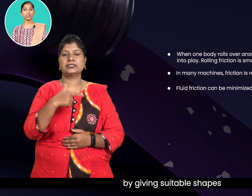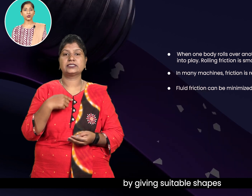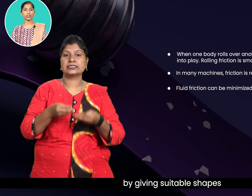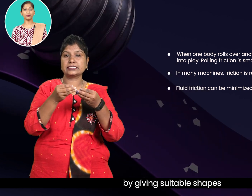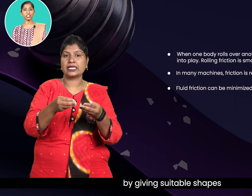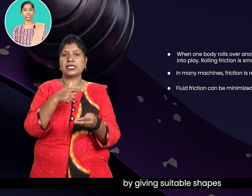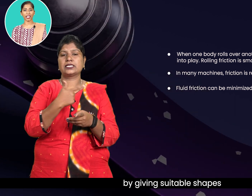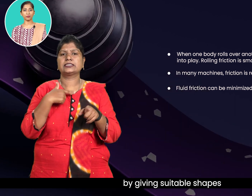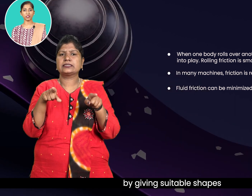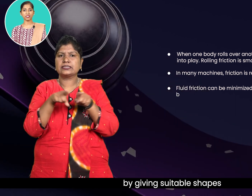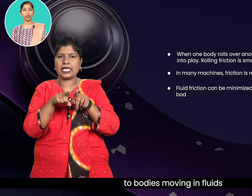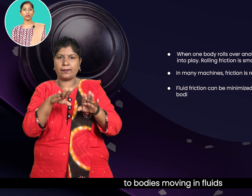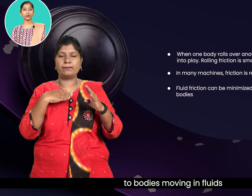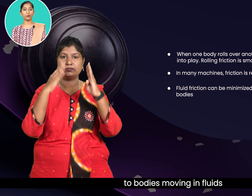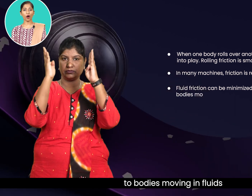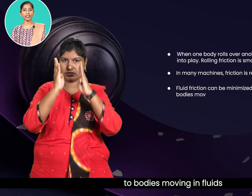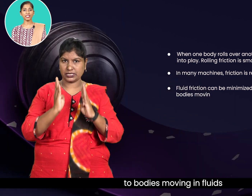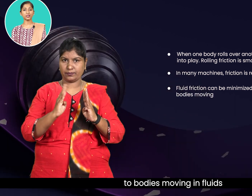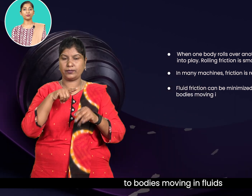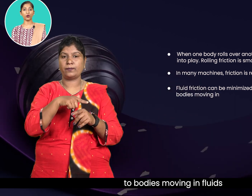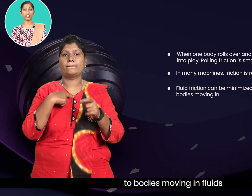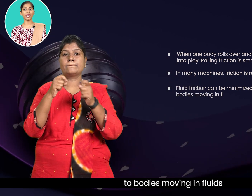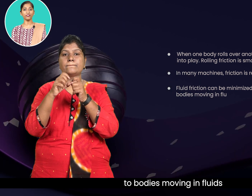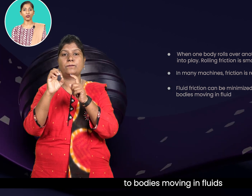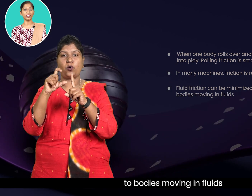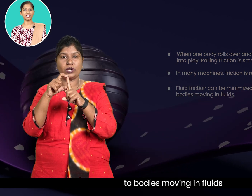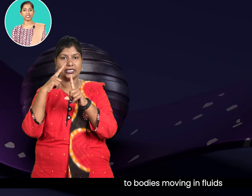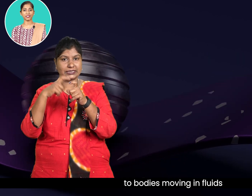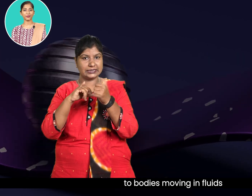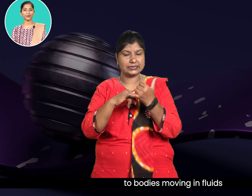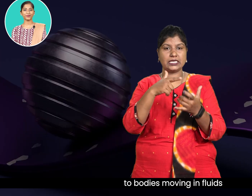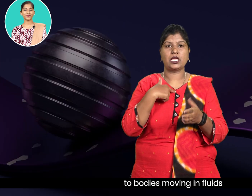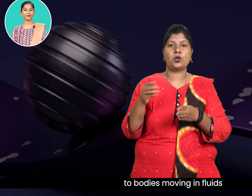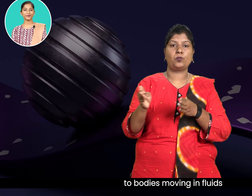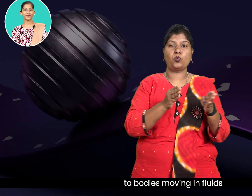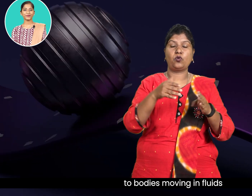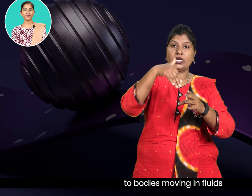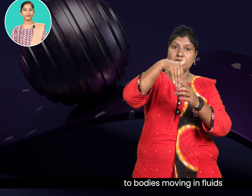giving suitable shapes to bodies moving in fluids.